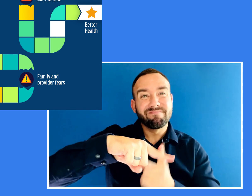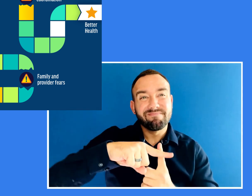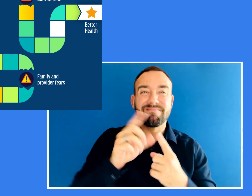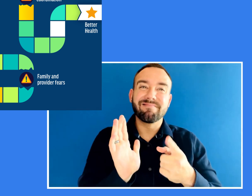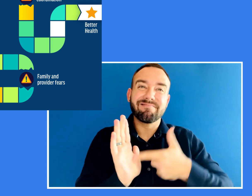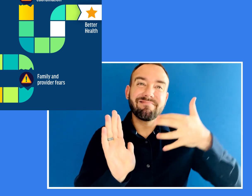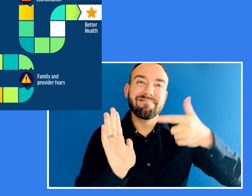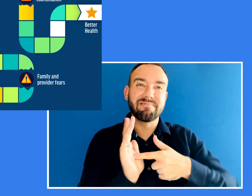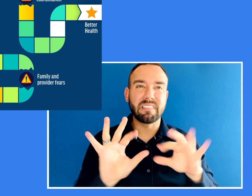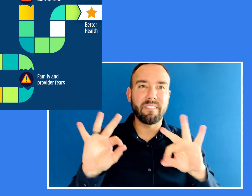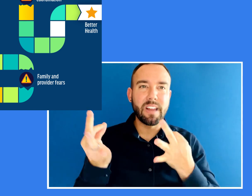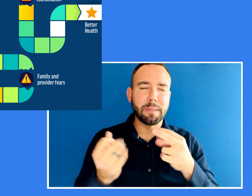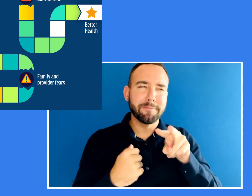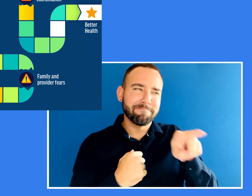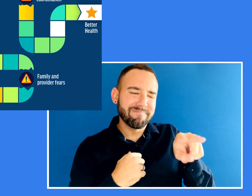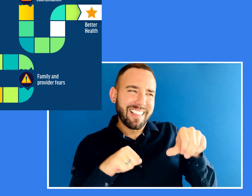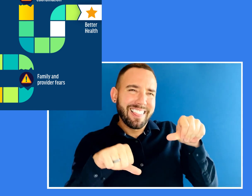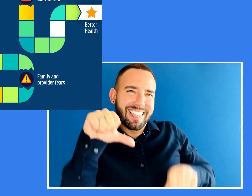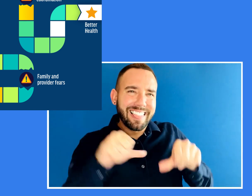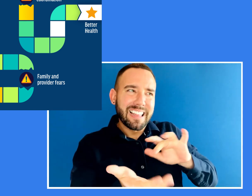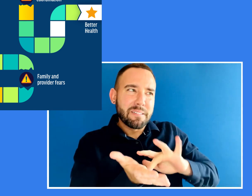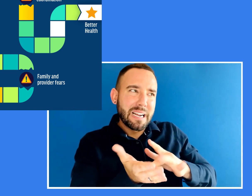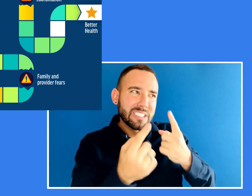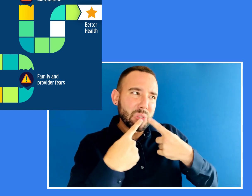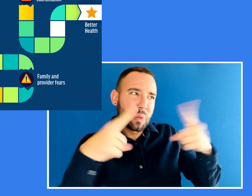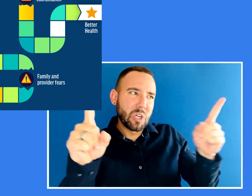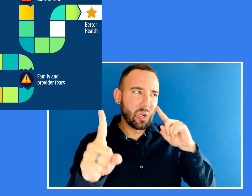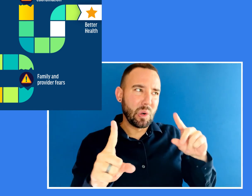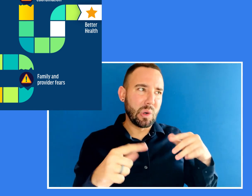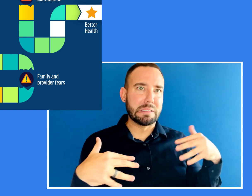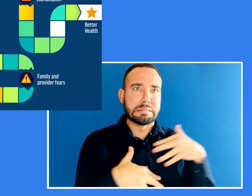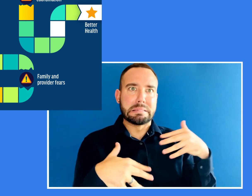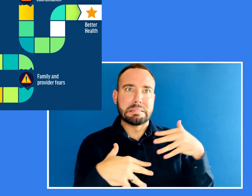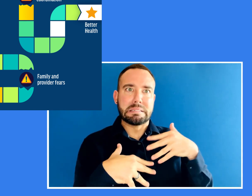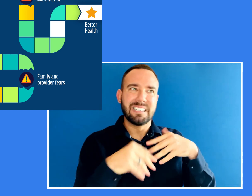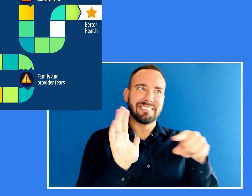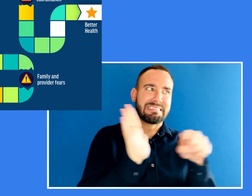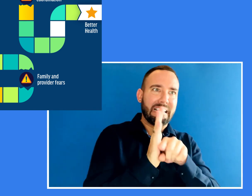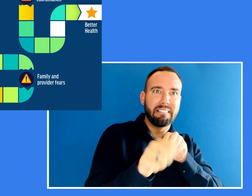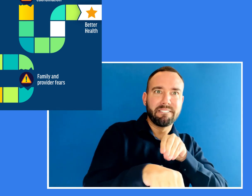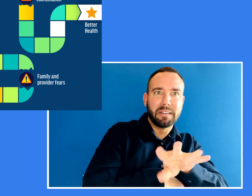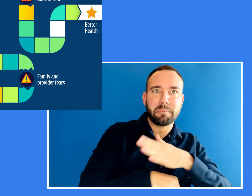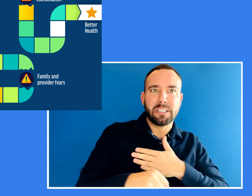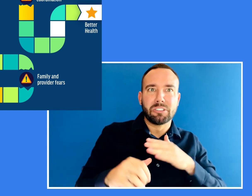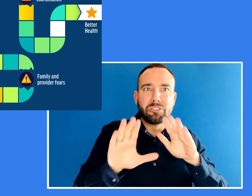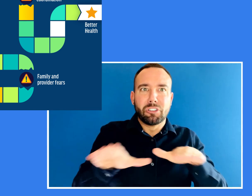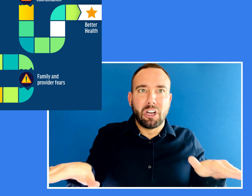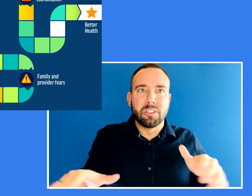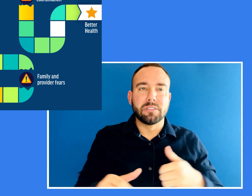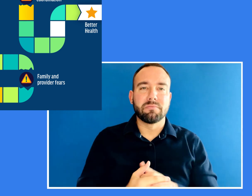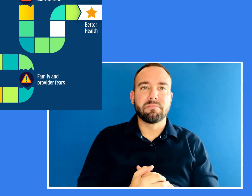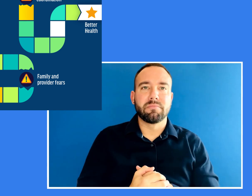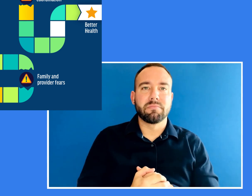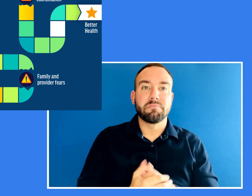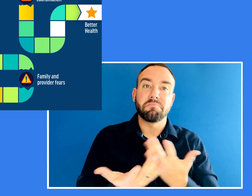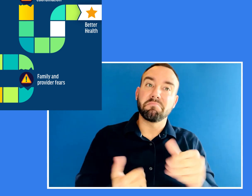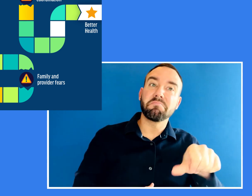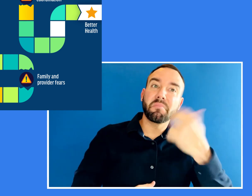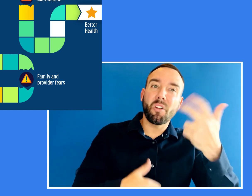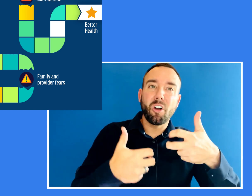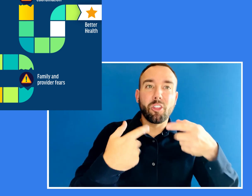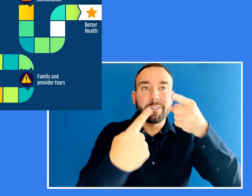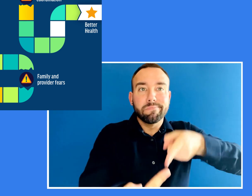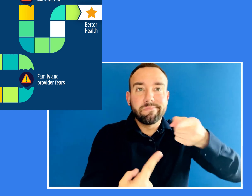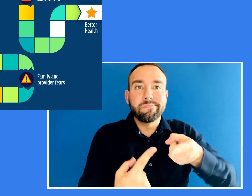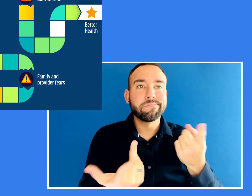potential medication side effects or uncertain about whether medicine will work. And there can be logistical